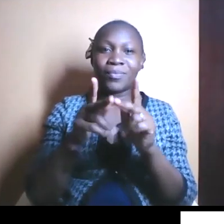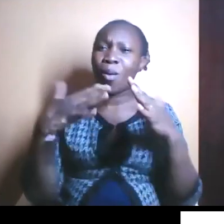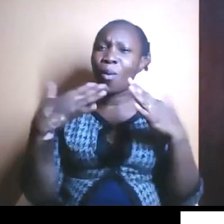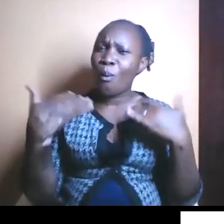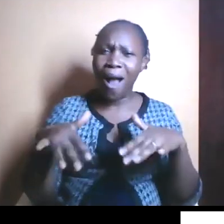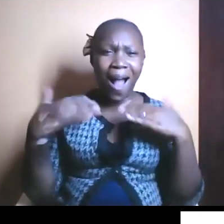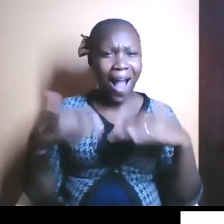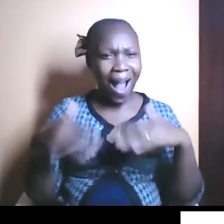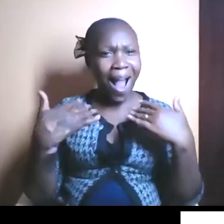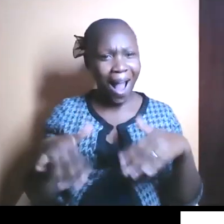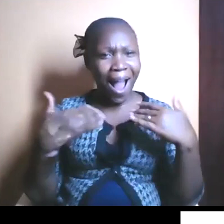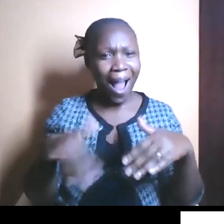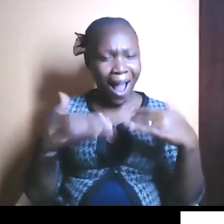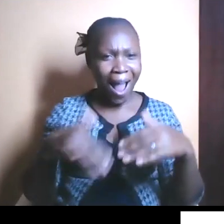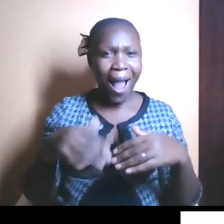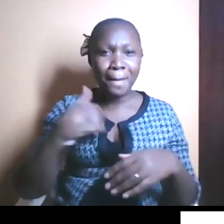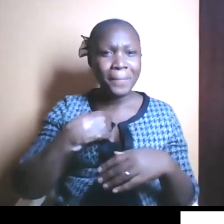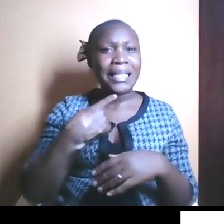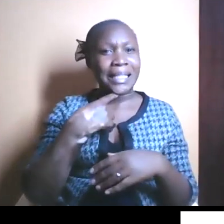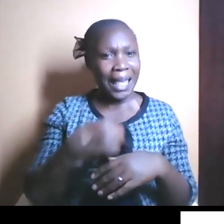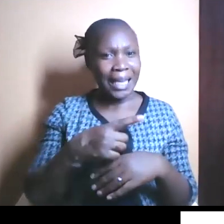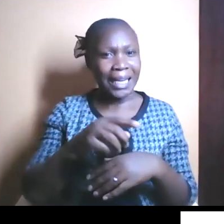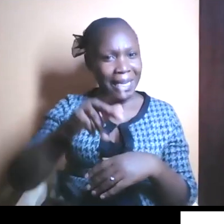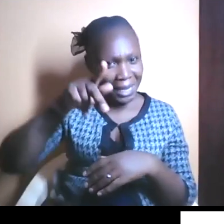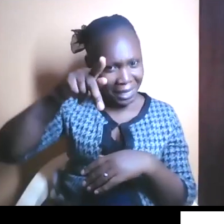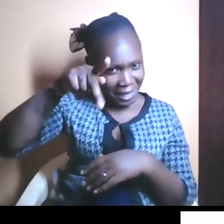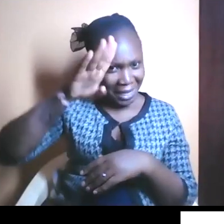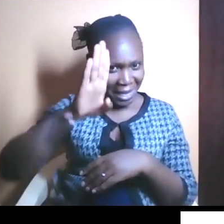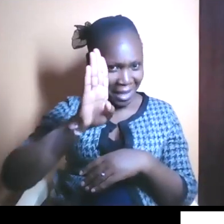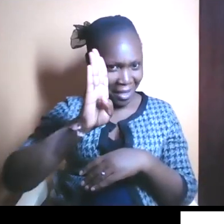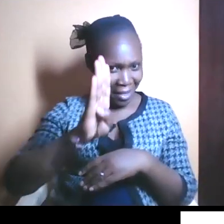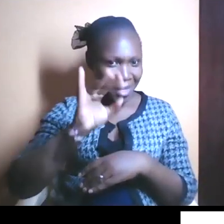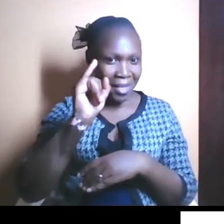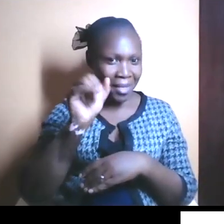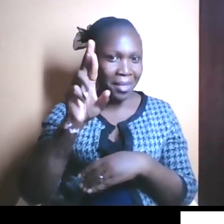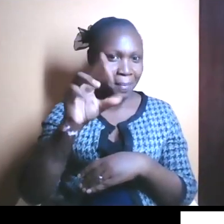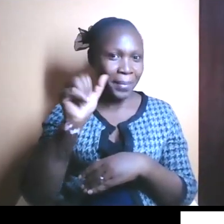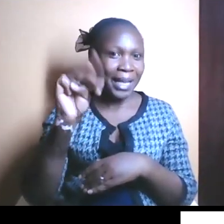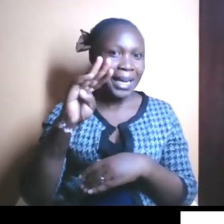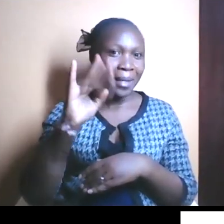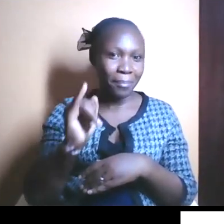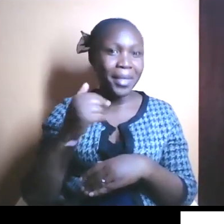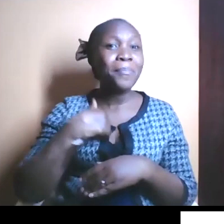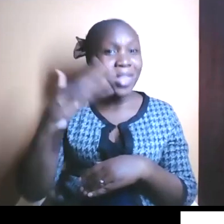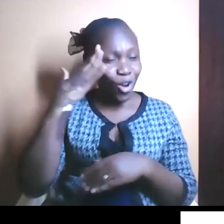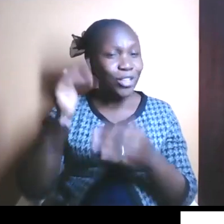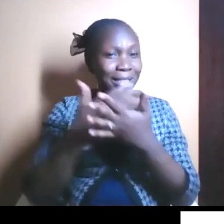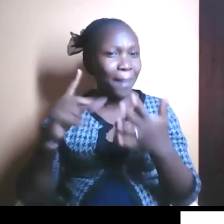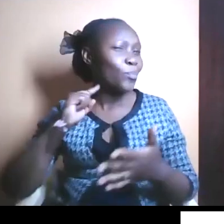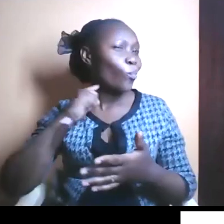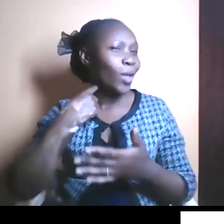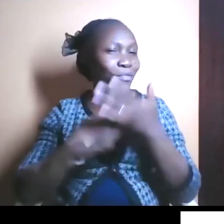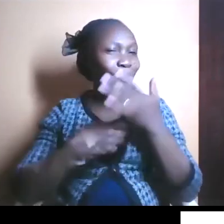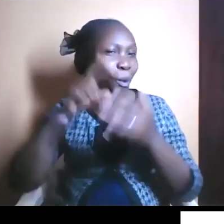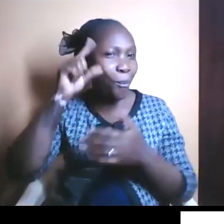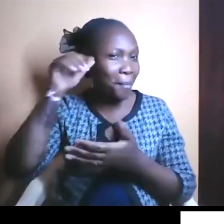Yes, Pamela, I said Mbirimbi. Yes, it is Mbirimbi. You can talk to me. I will let you know what that means. So allow me to